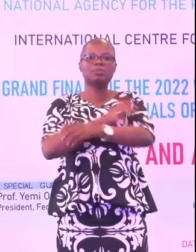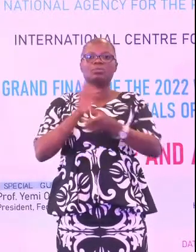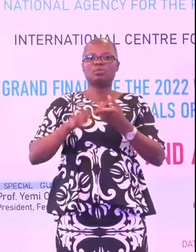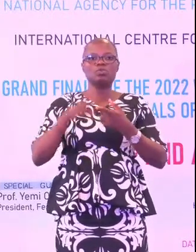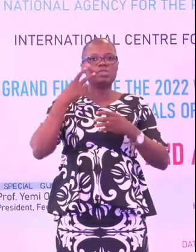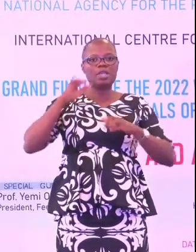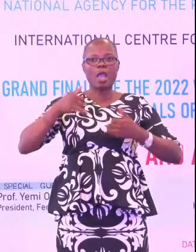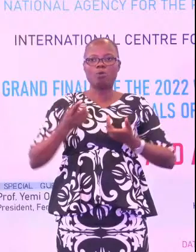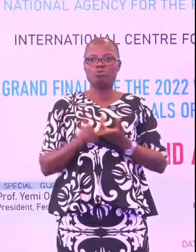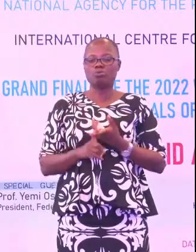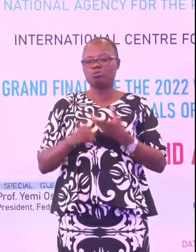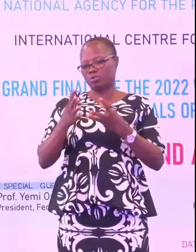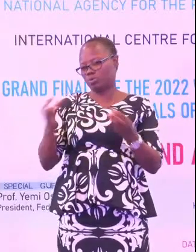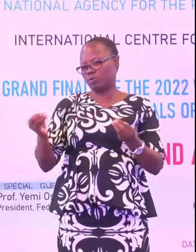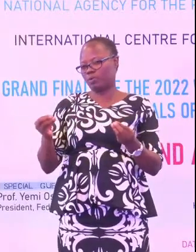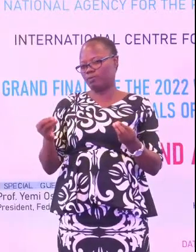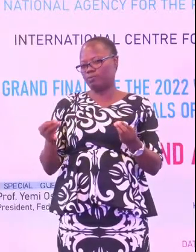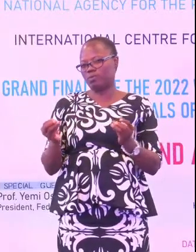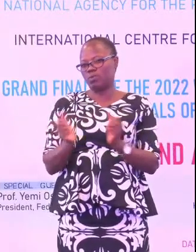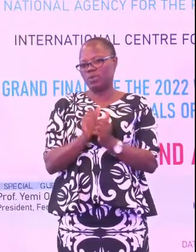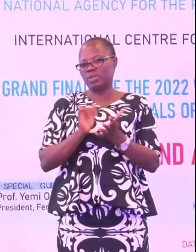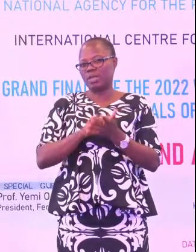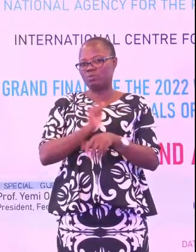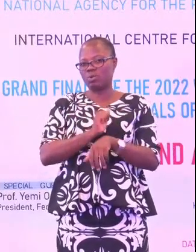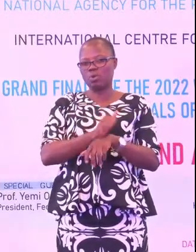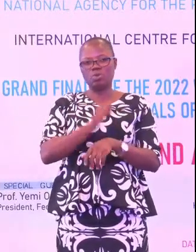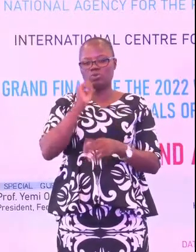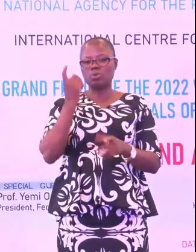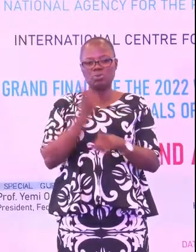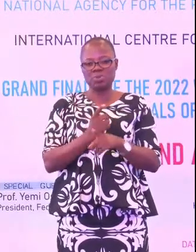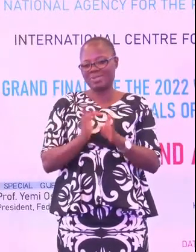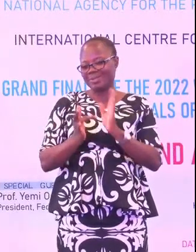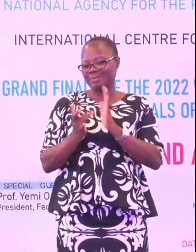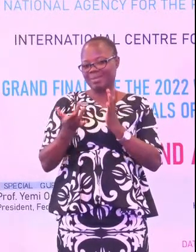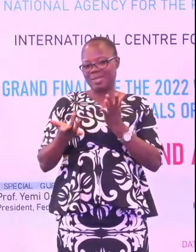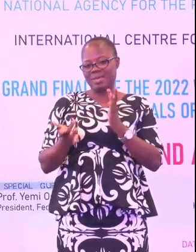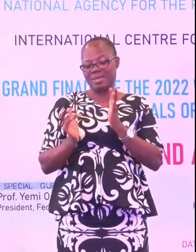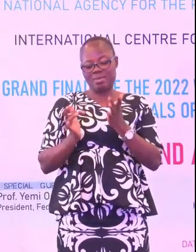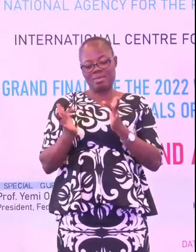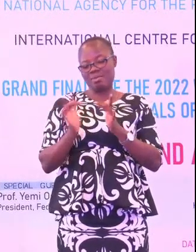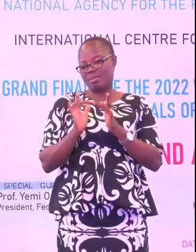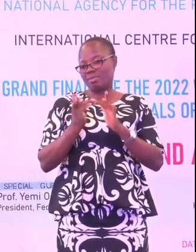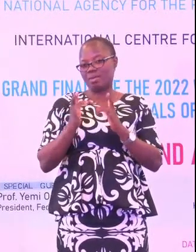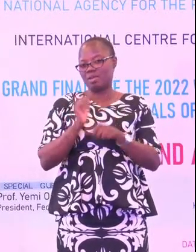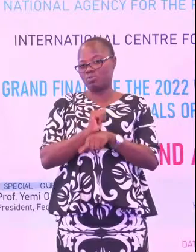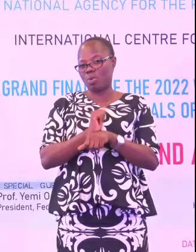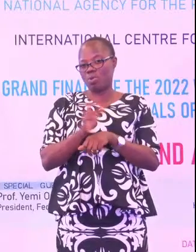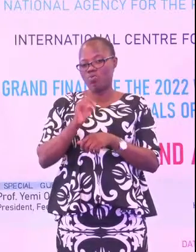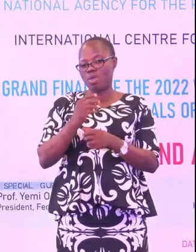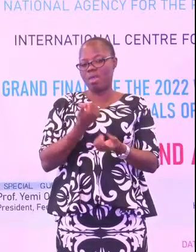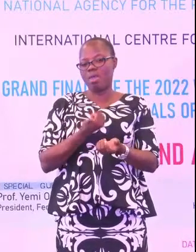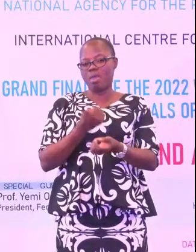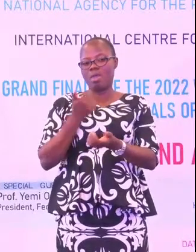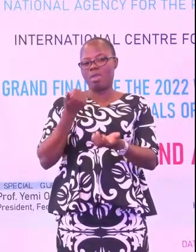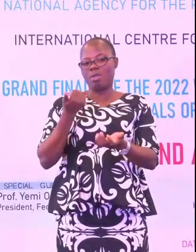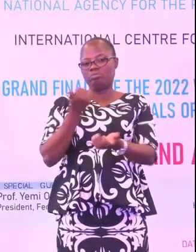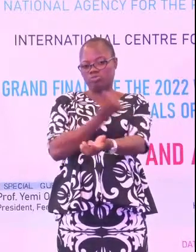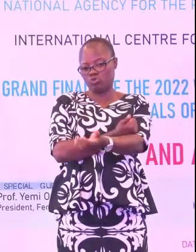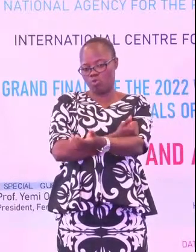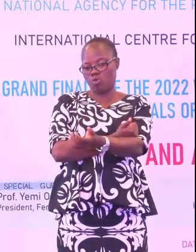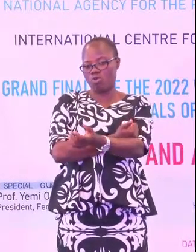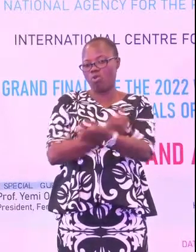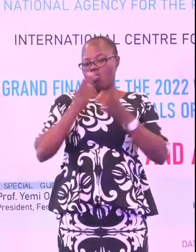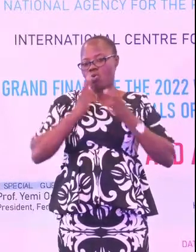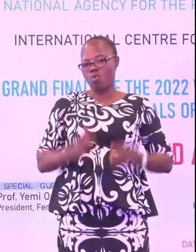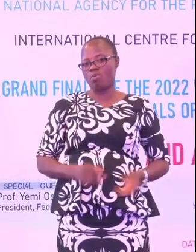you can actually solve the dark web, not just the internet web, where drugs and human trafficking are